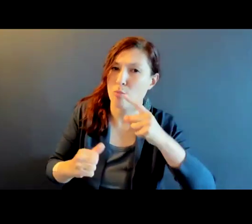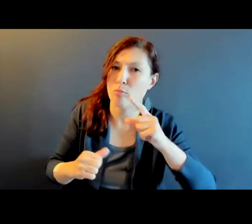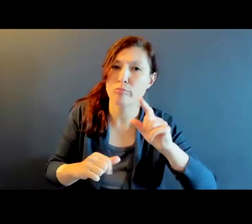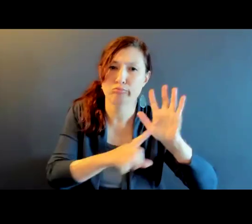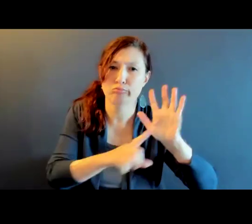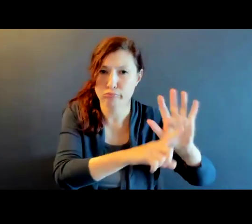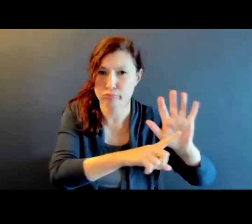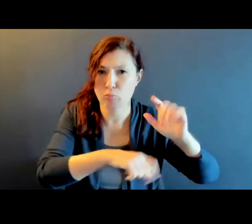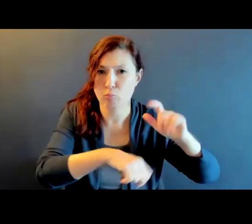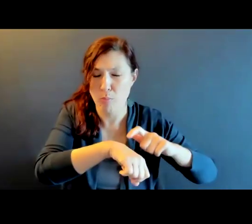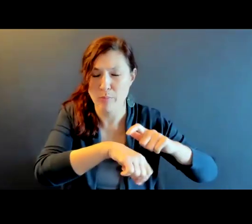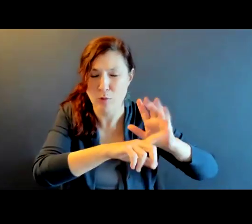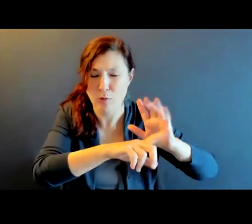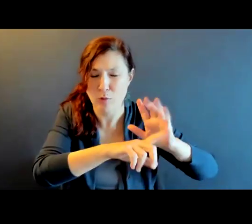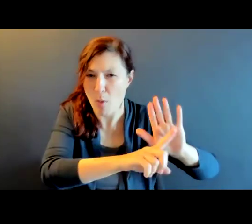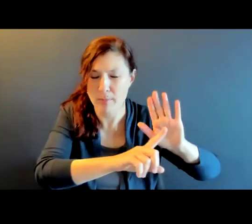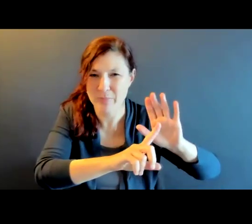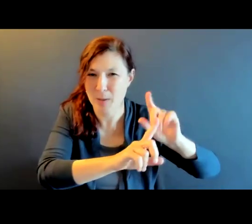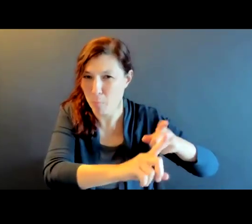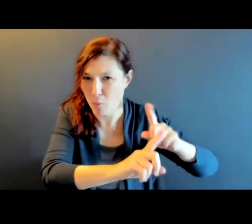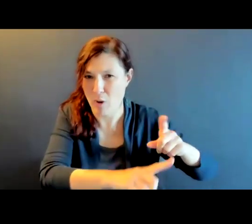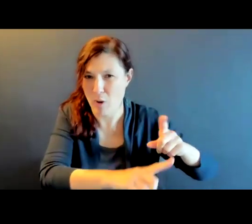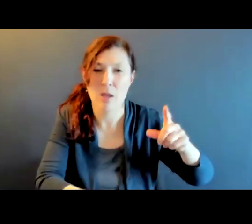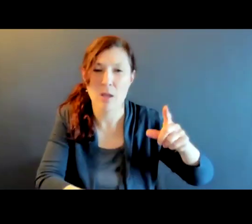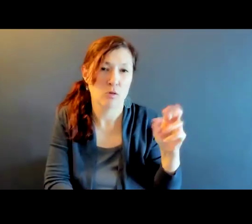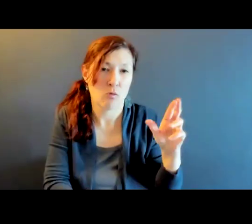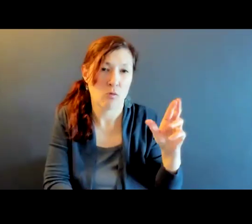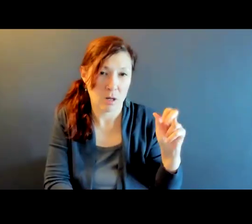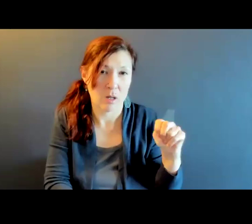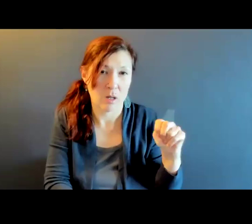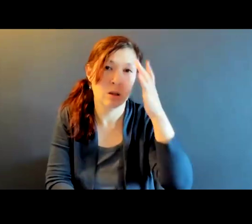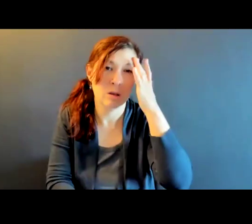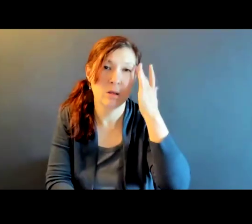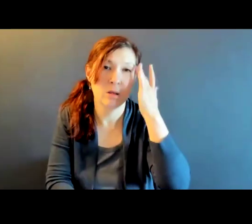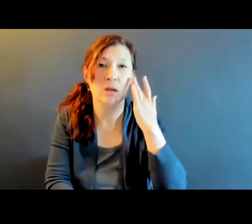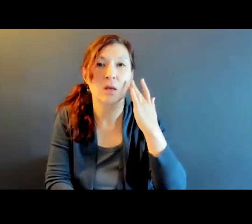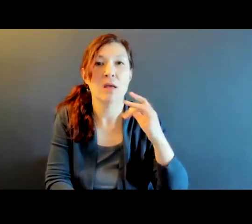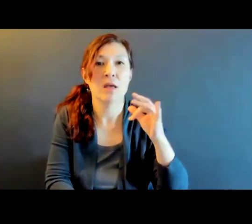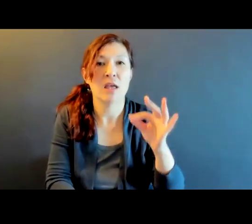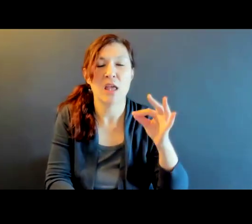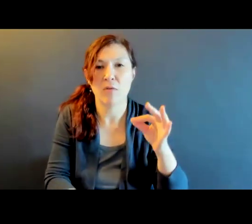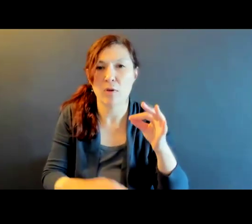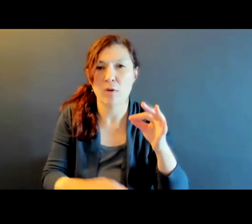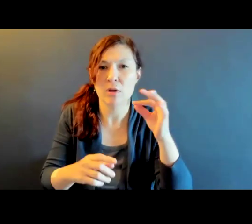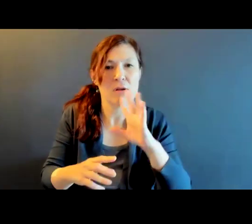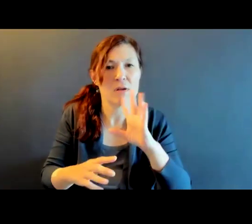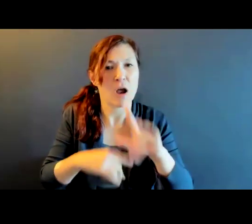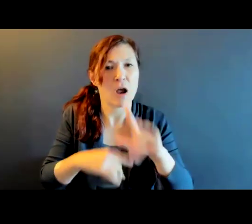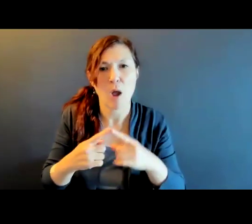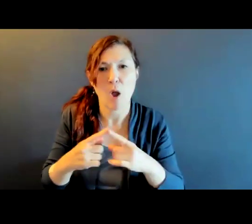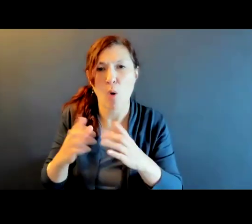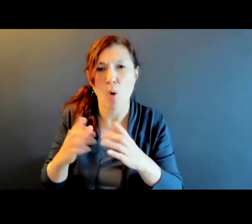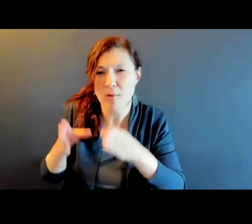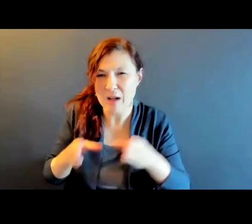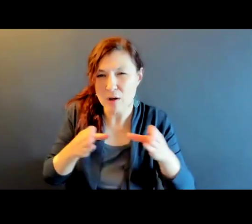up, you know, at discussion at this table of, are we better off doing it by individual student data versus